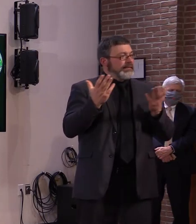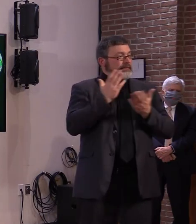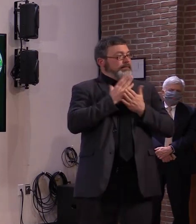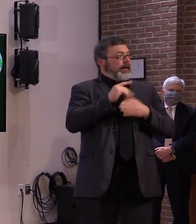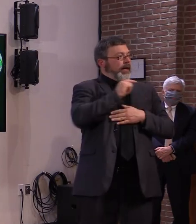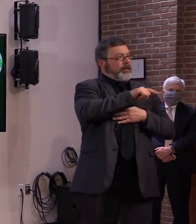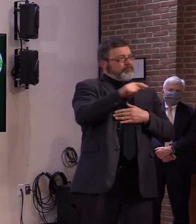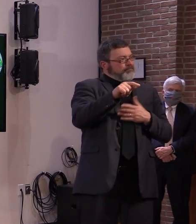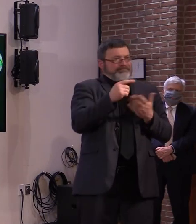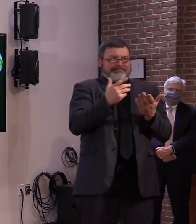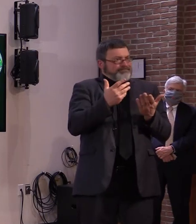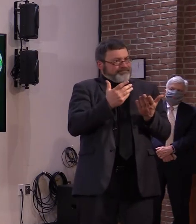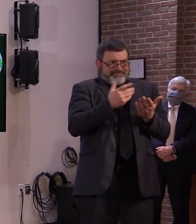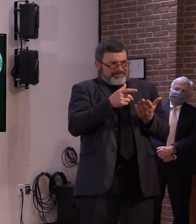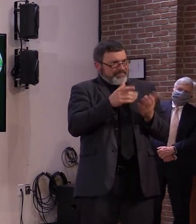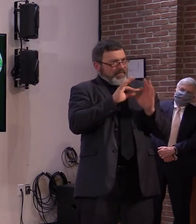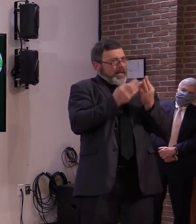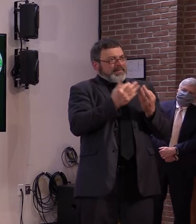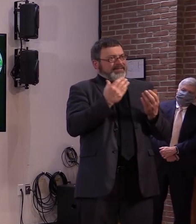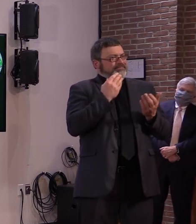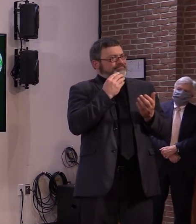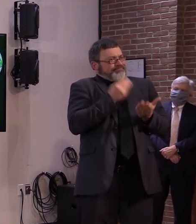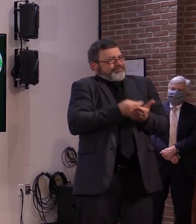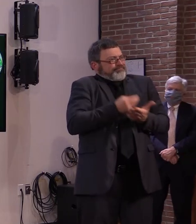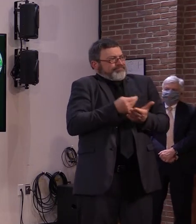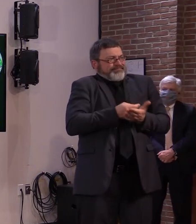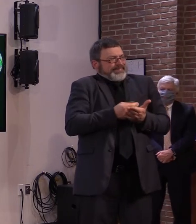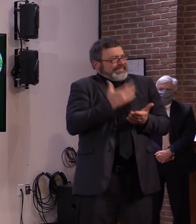insecurity are not able to participate in these activities.